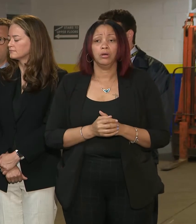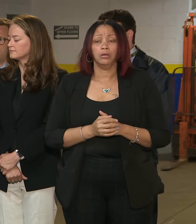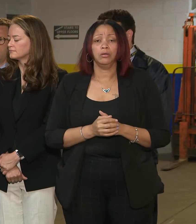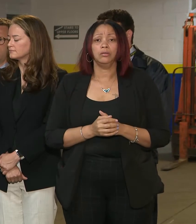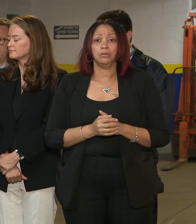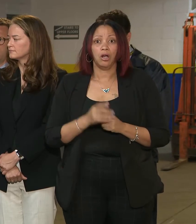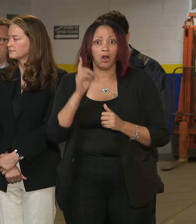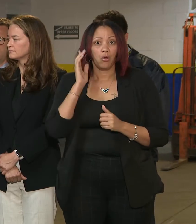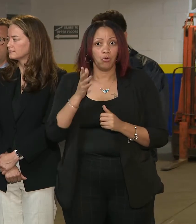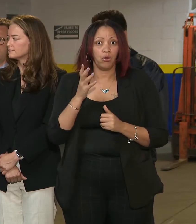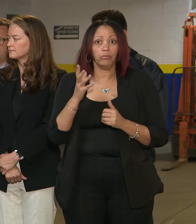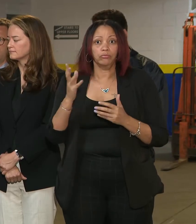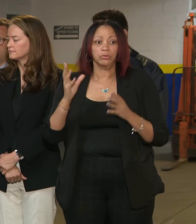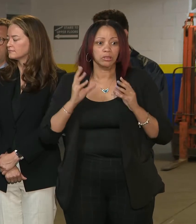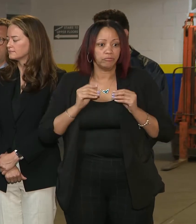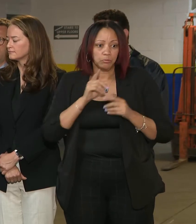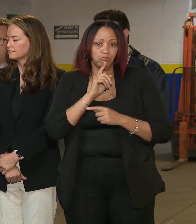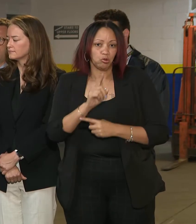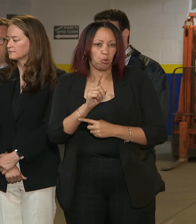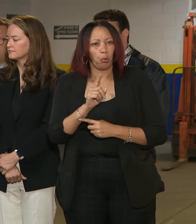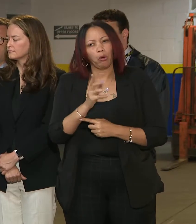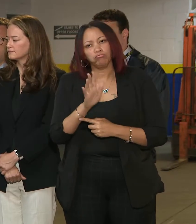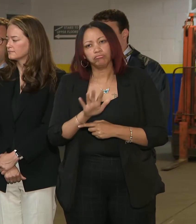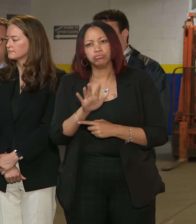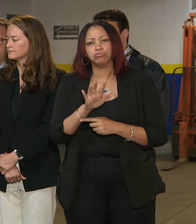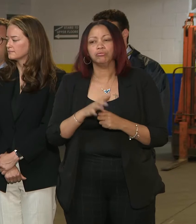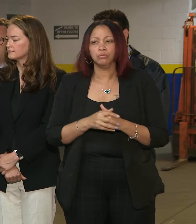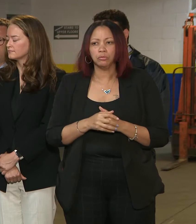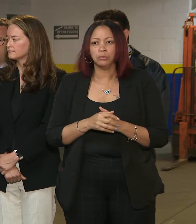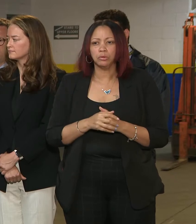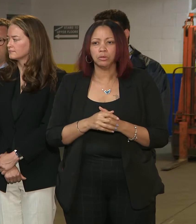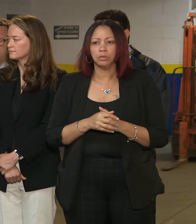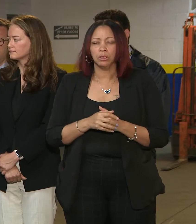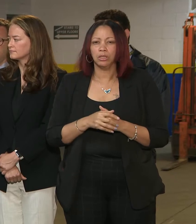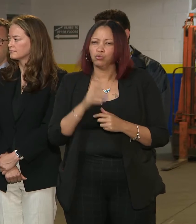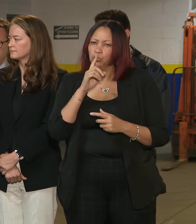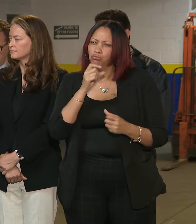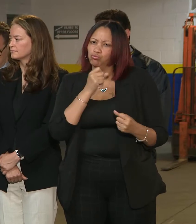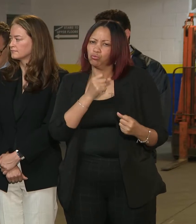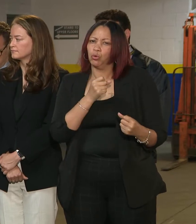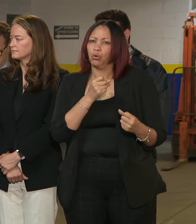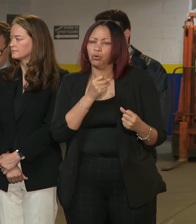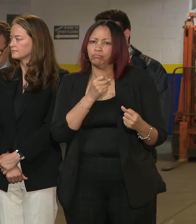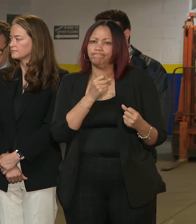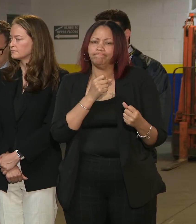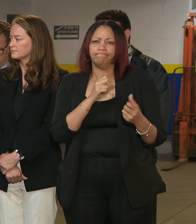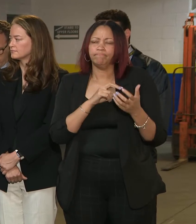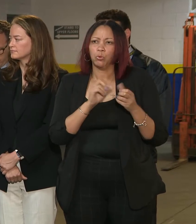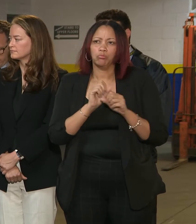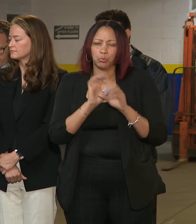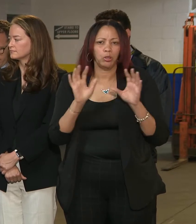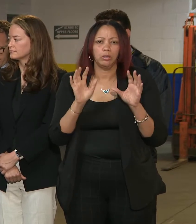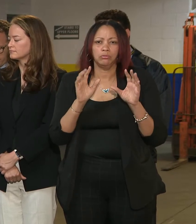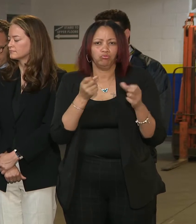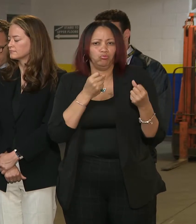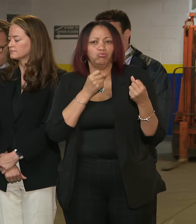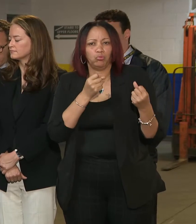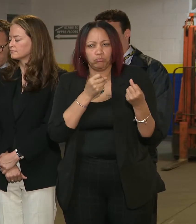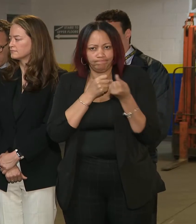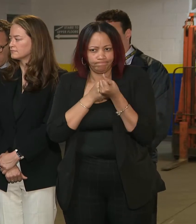receiving, and we will be receiving, I'm sure about that, gives a very strong signal, very bright and very